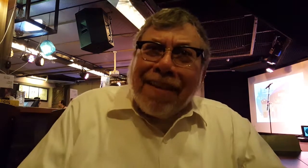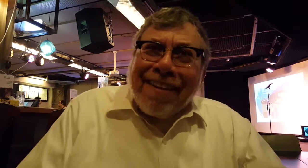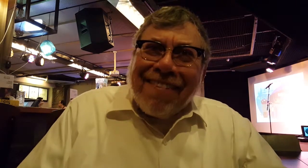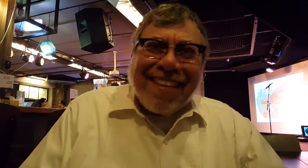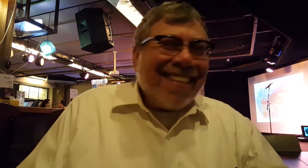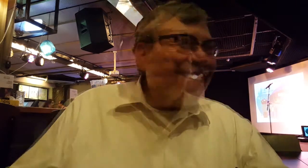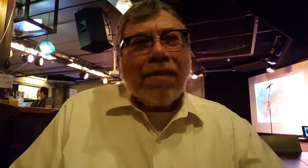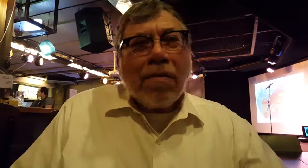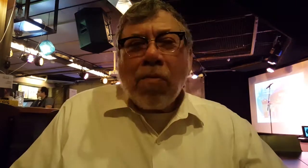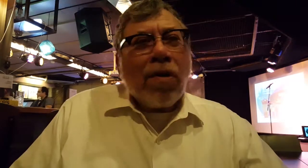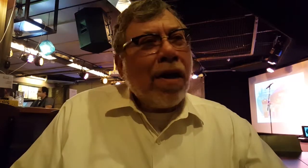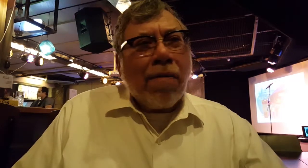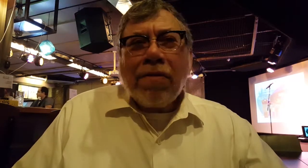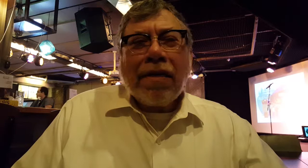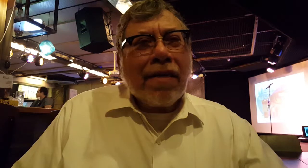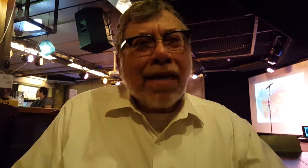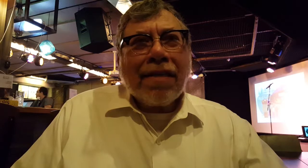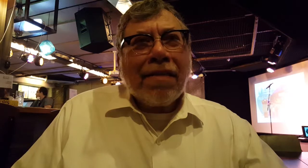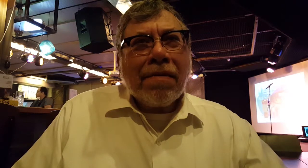but the more help we can get,